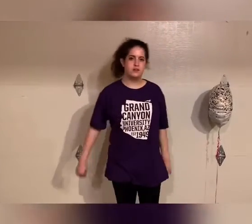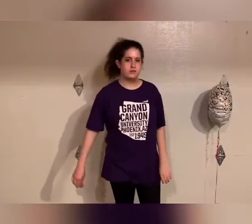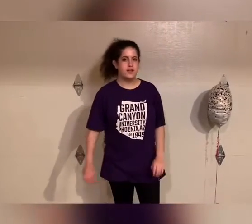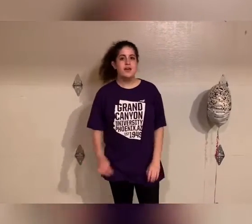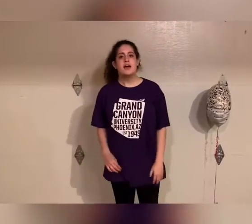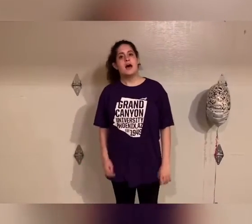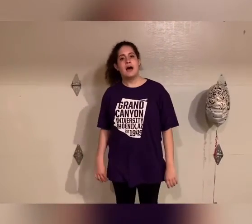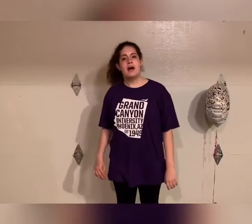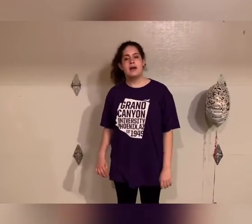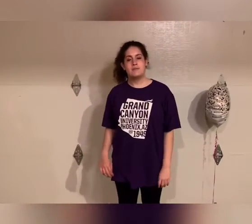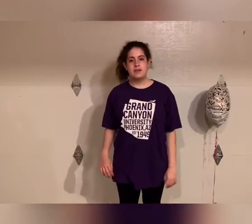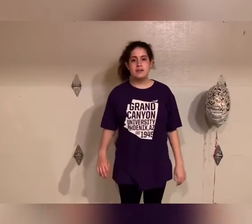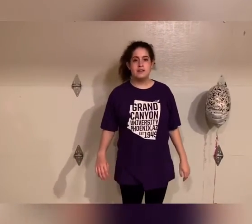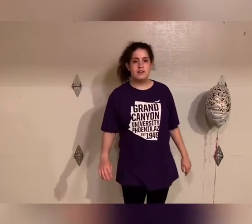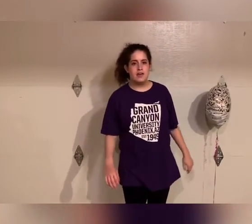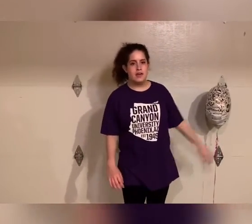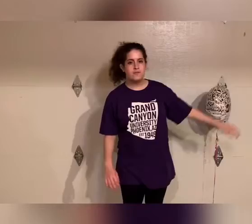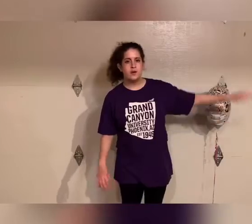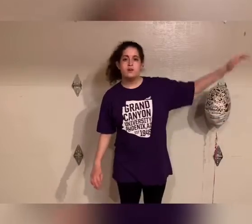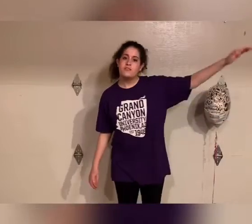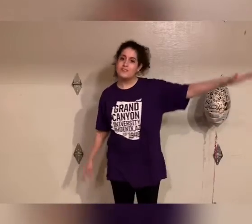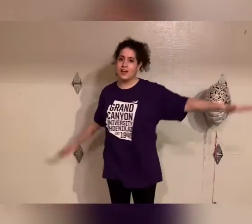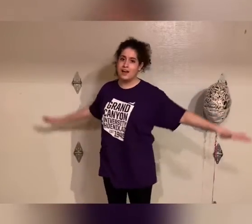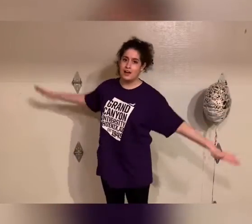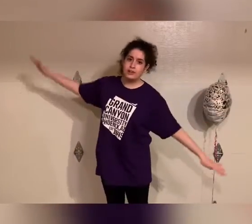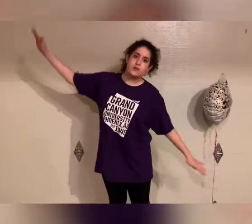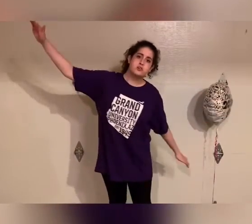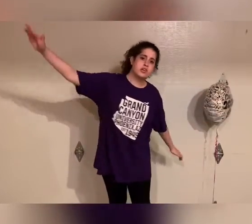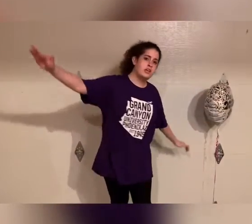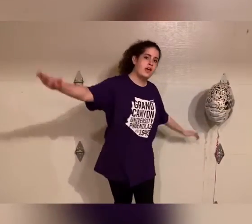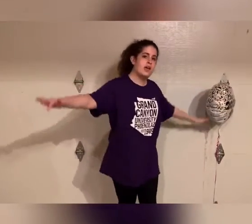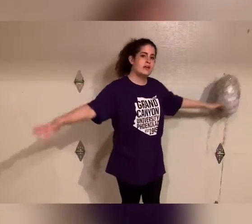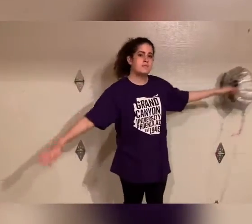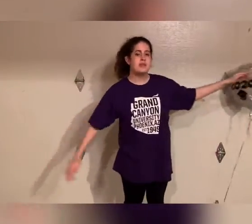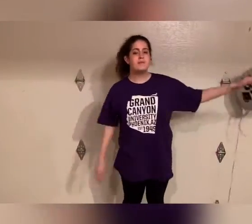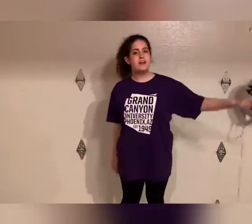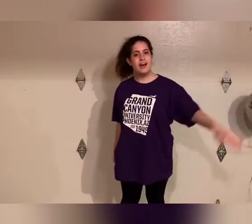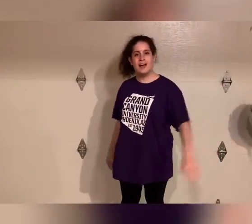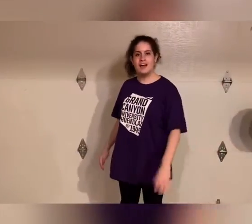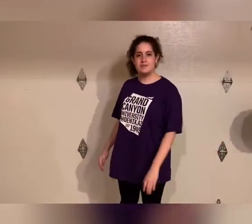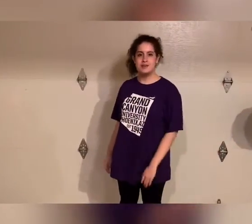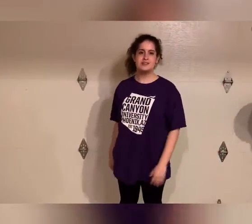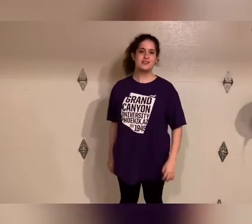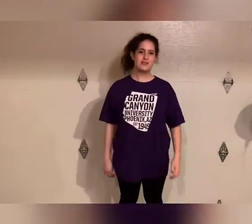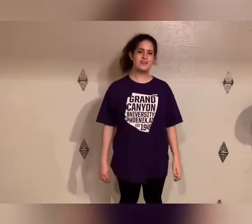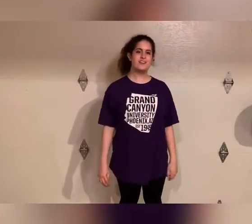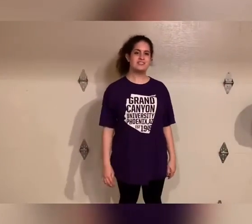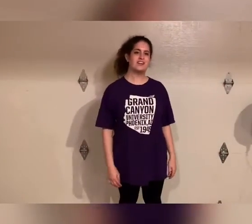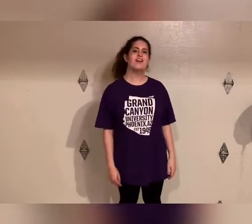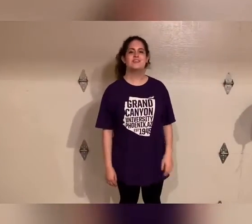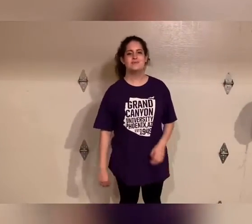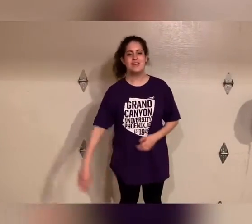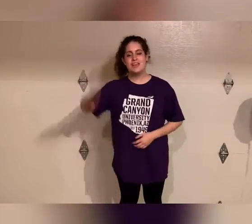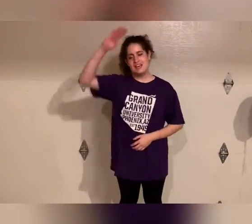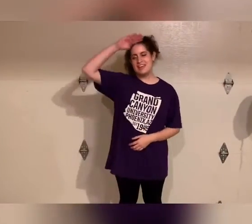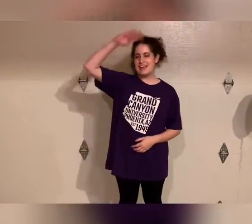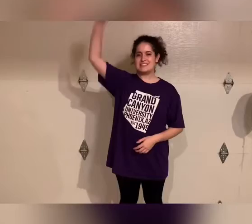artillery. I may never fly over the enemy, but I'm in the Lord's army. Yes,